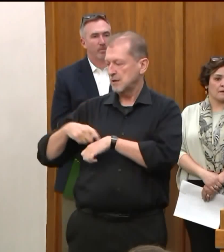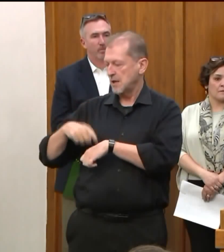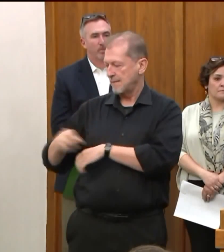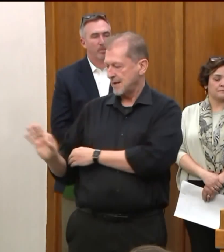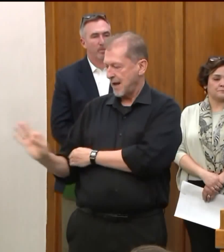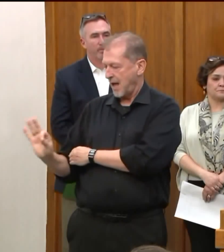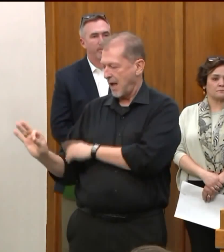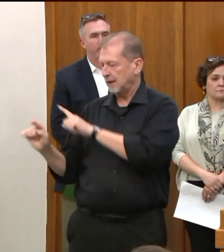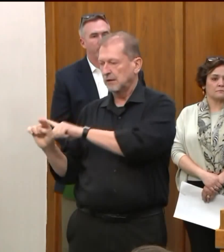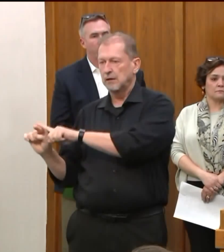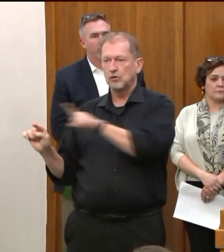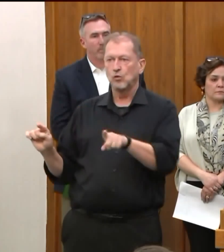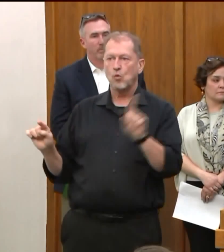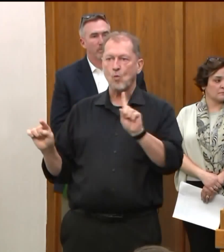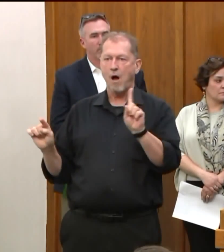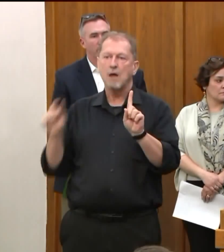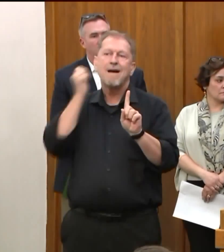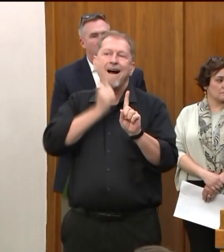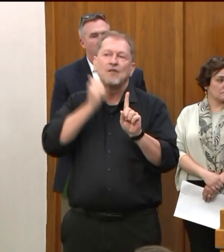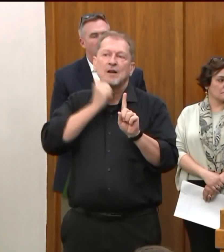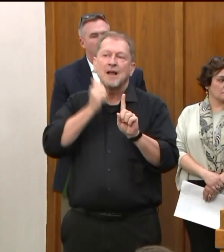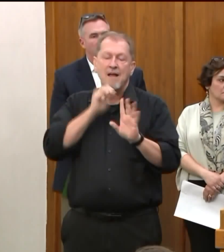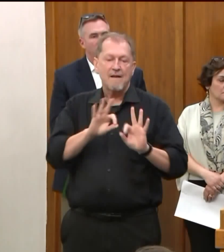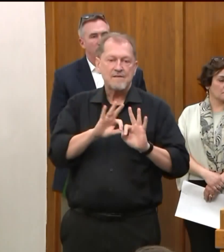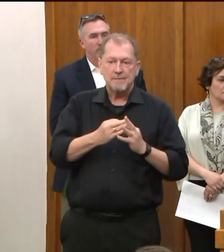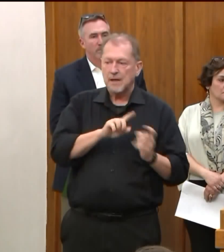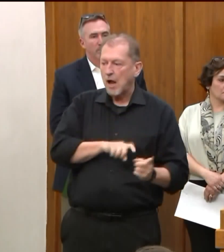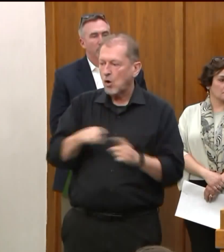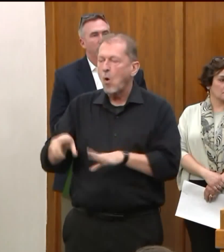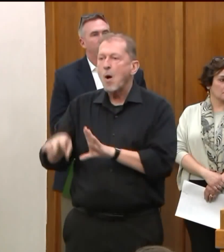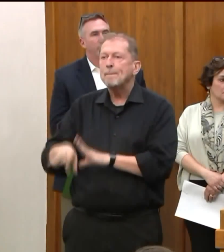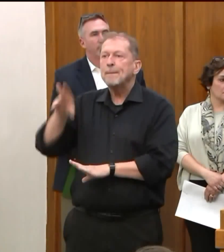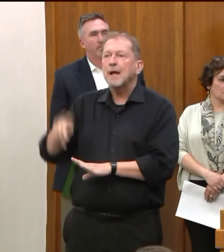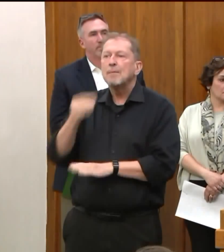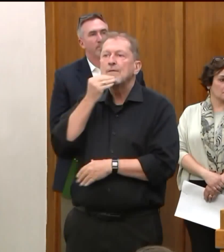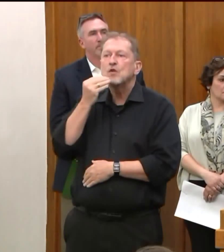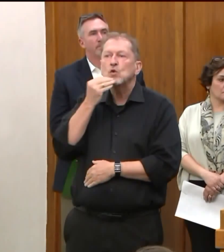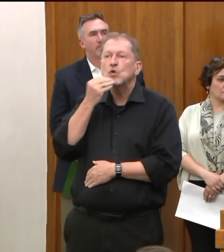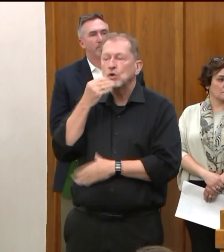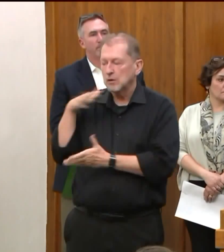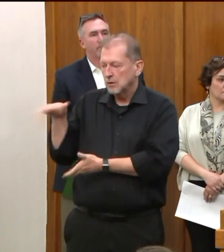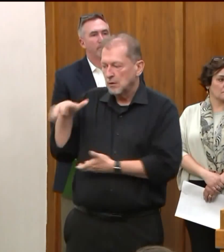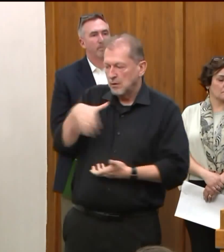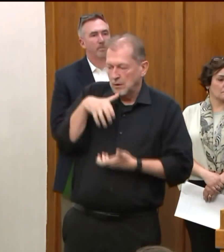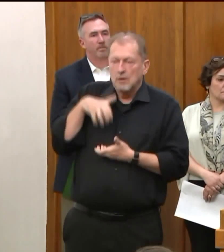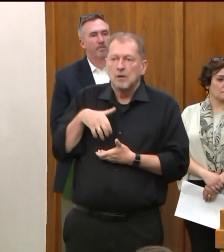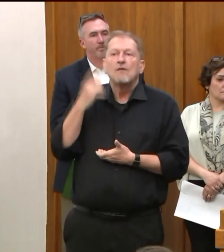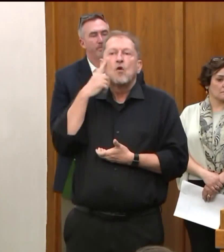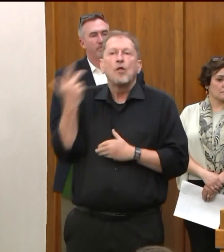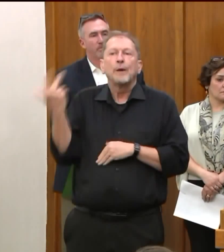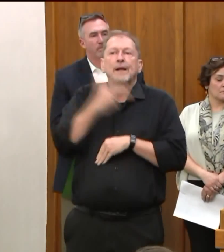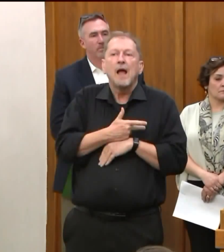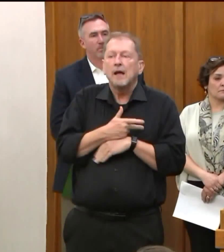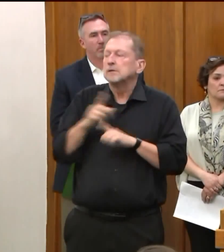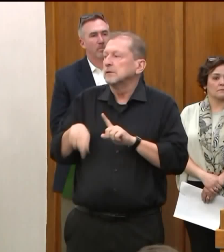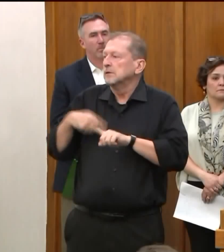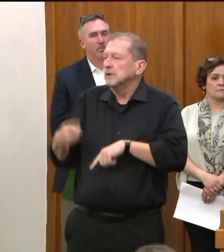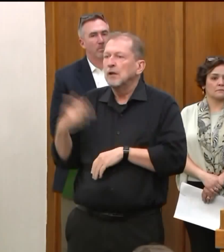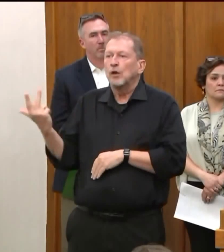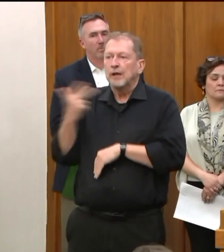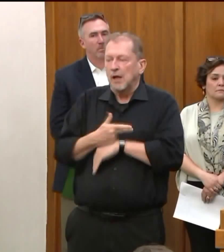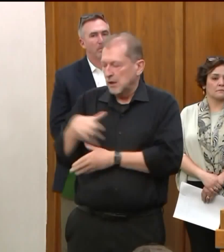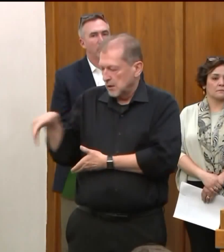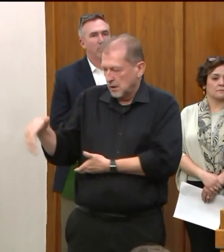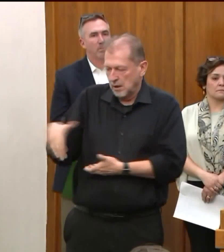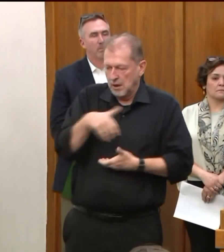single day throughout the closure. Families will be able to pick up 3 days worth of food at any given time for each child